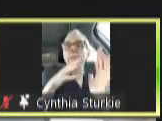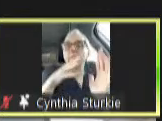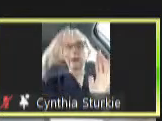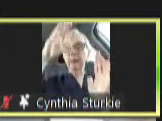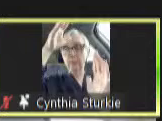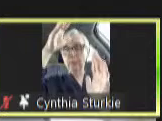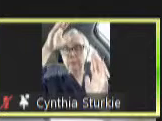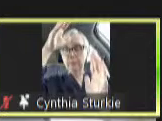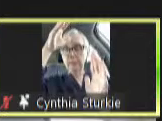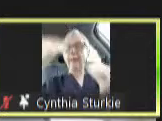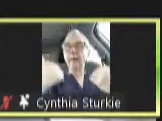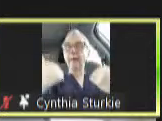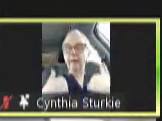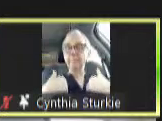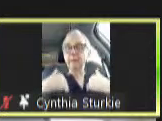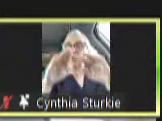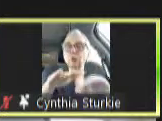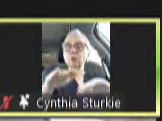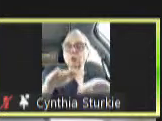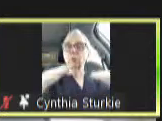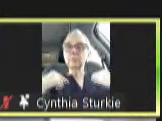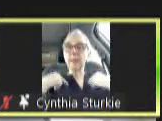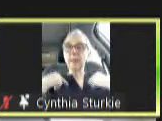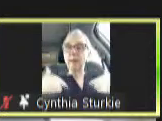I will kick it back to Brian.